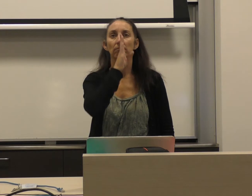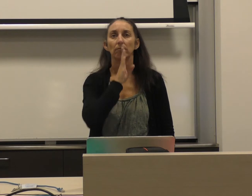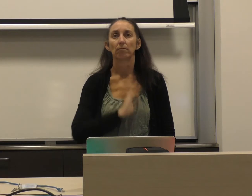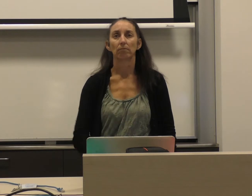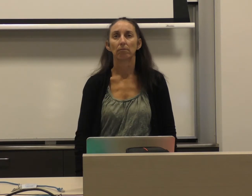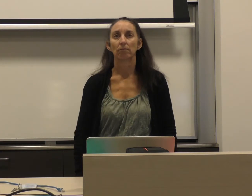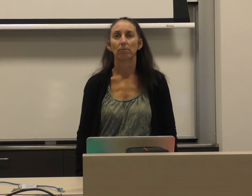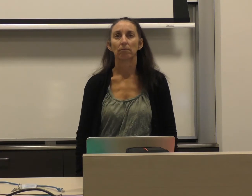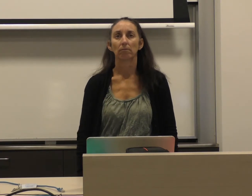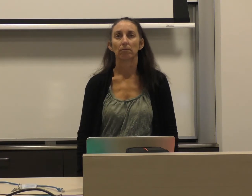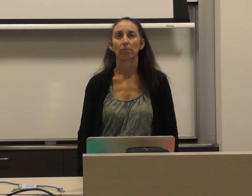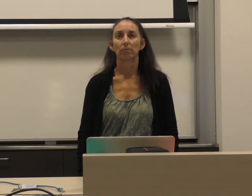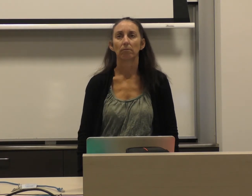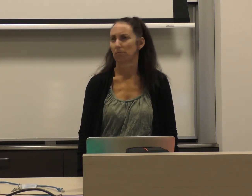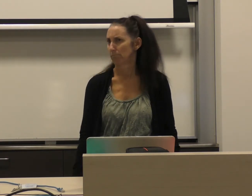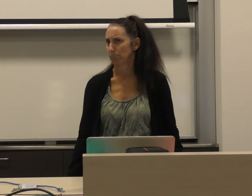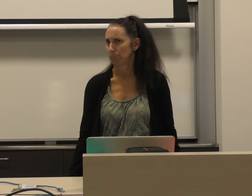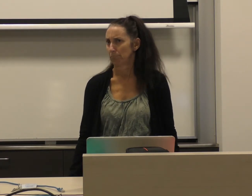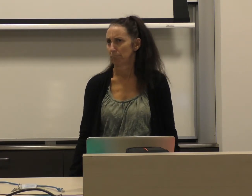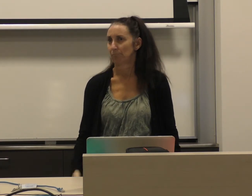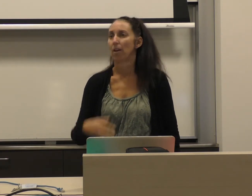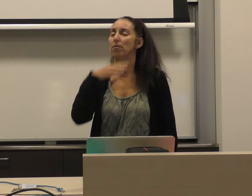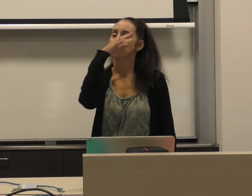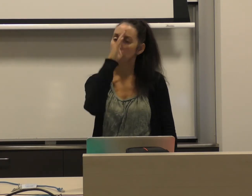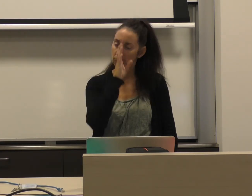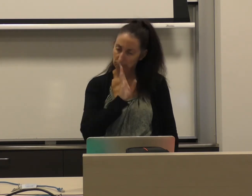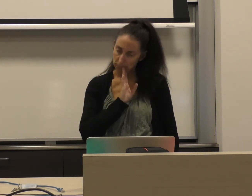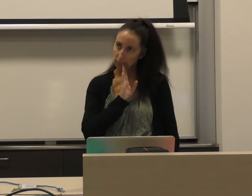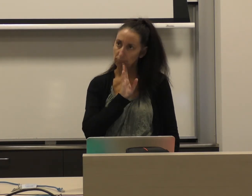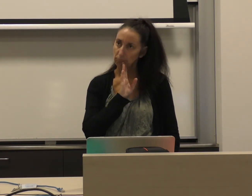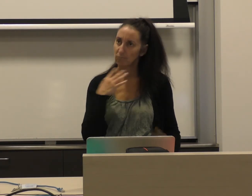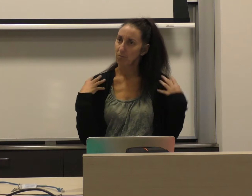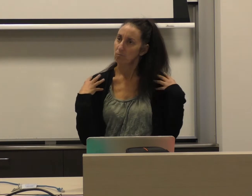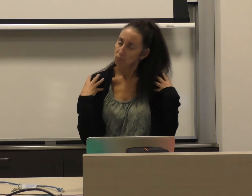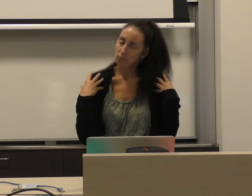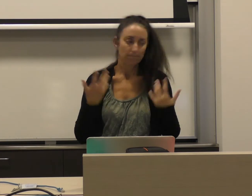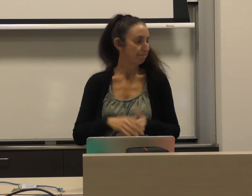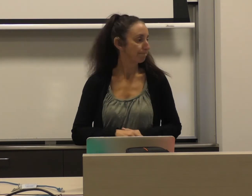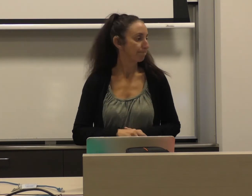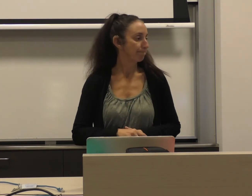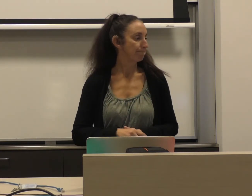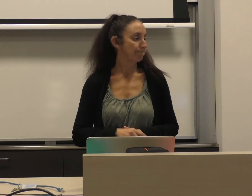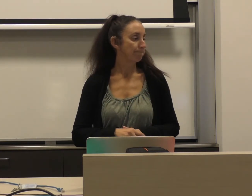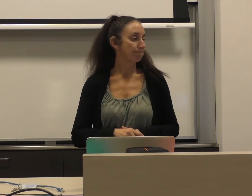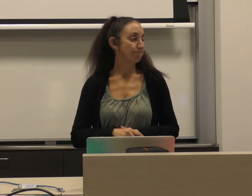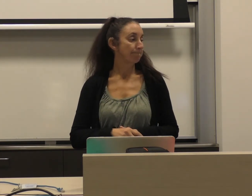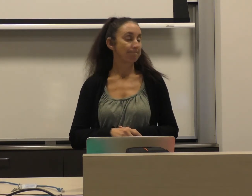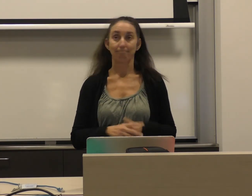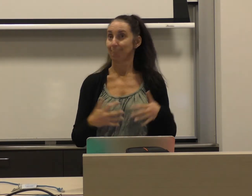So it's very awkward to use the sign just like that. You have to use more facial expression and body